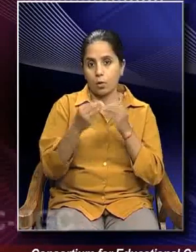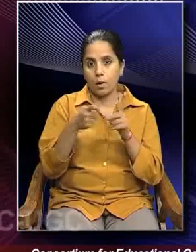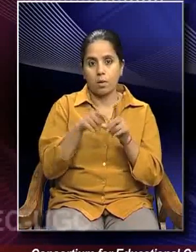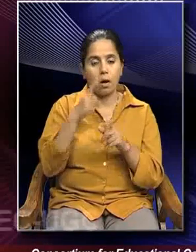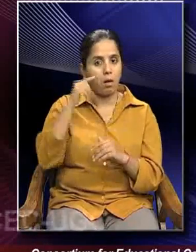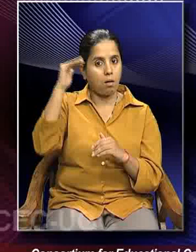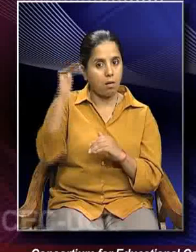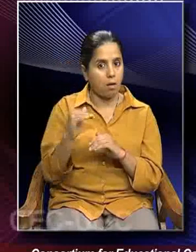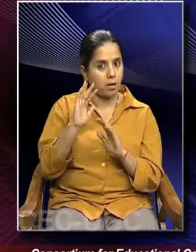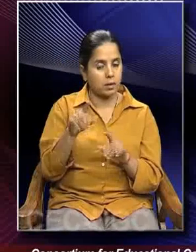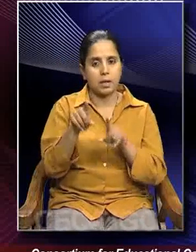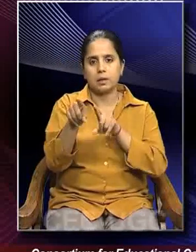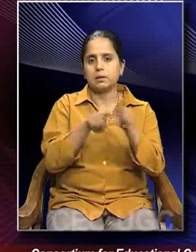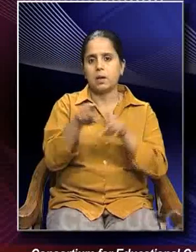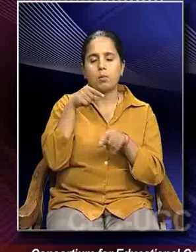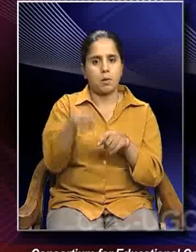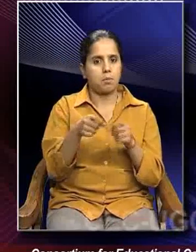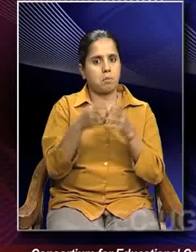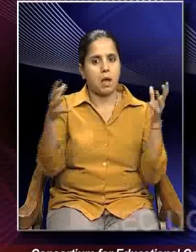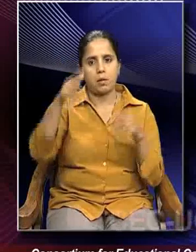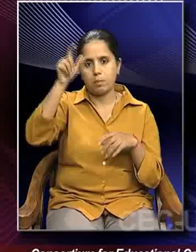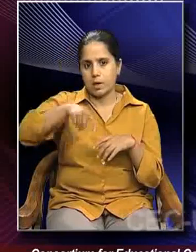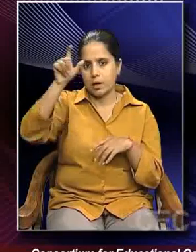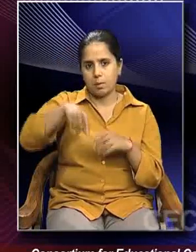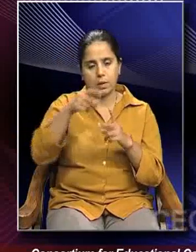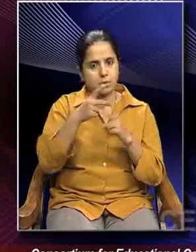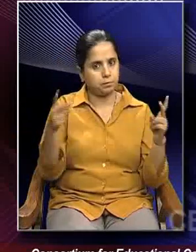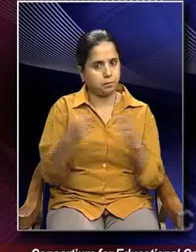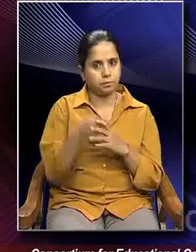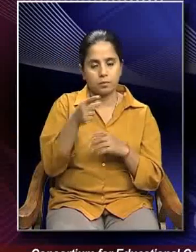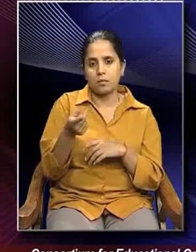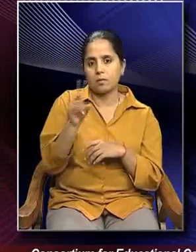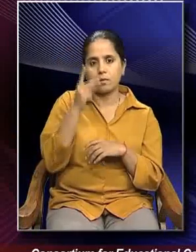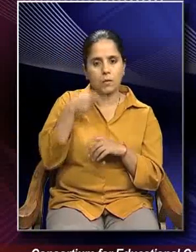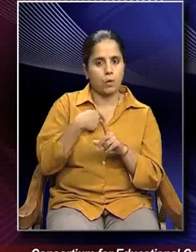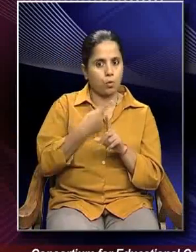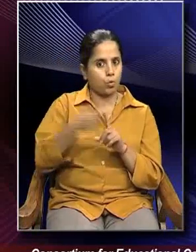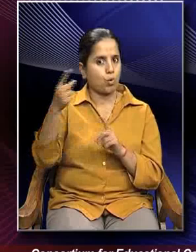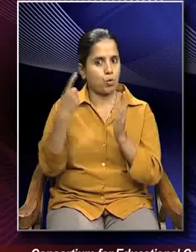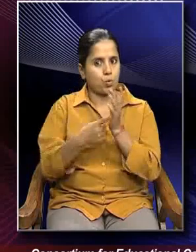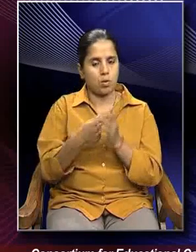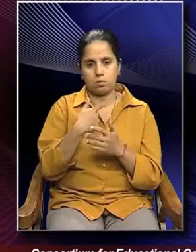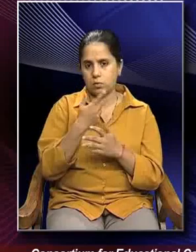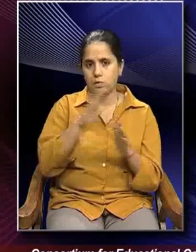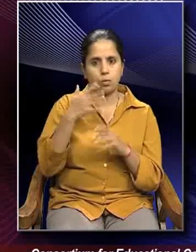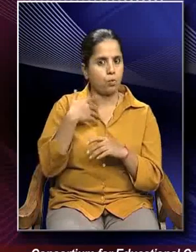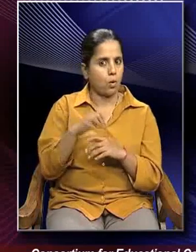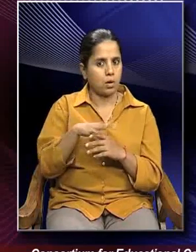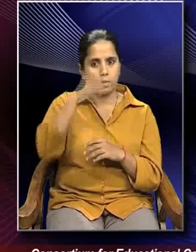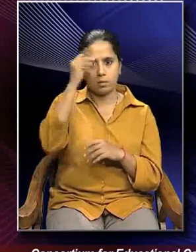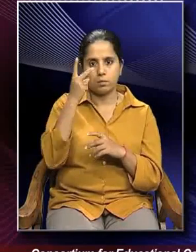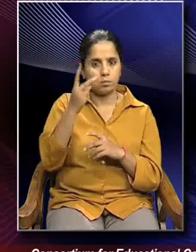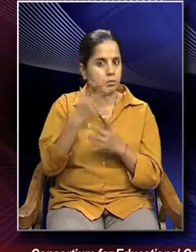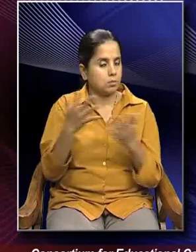low, that is, a large population are against the rule or law, then there will